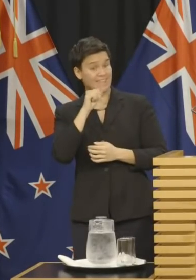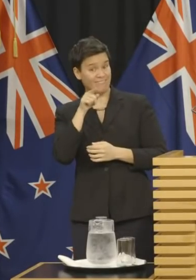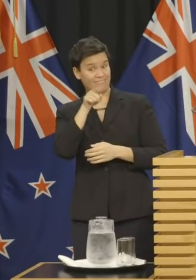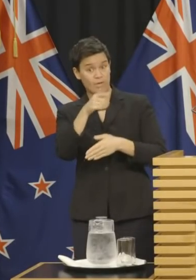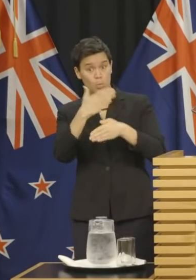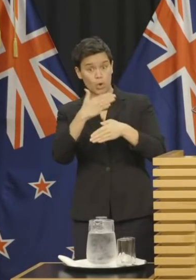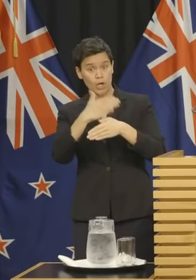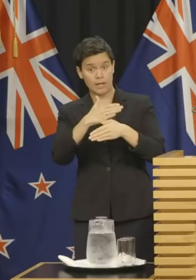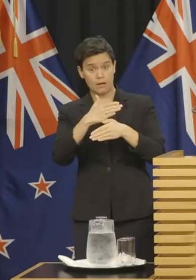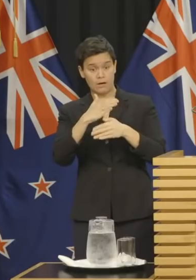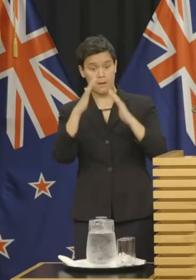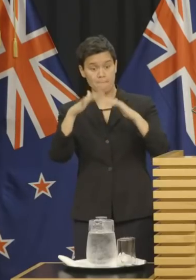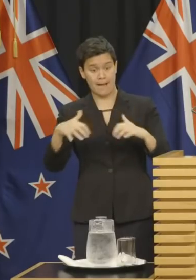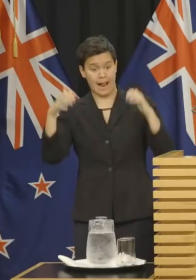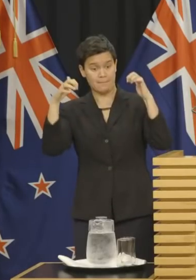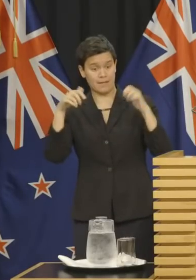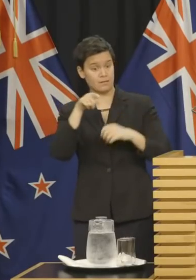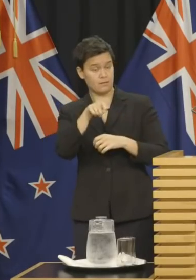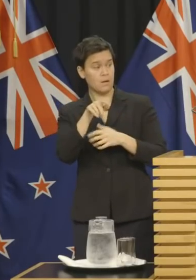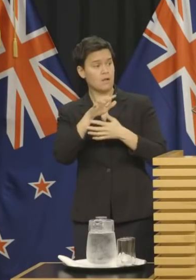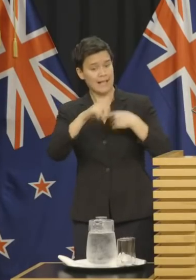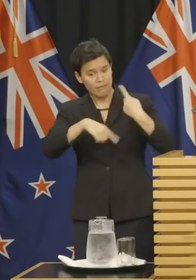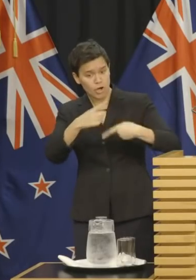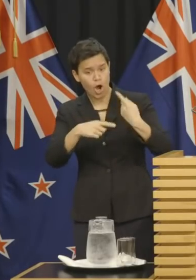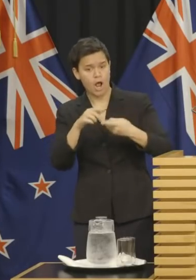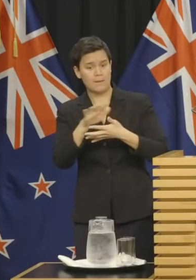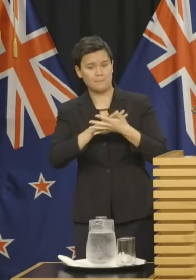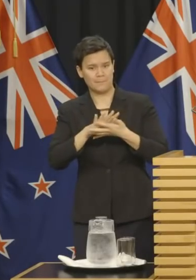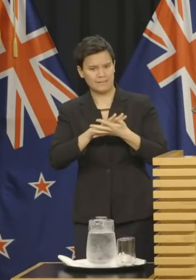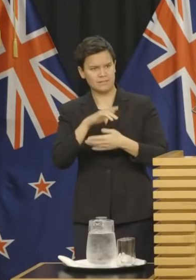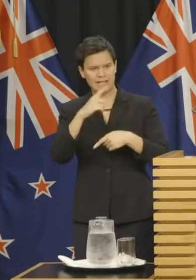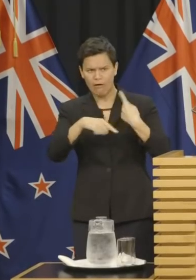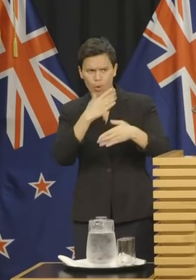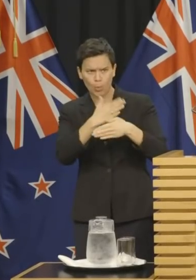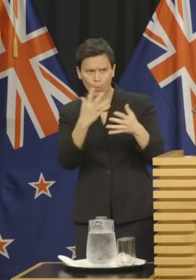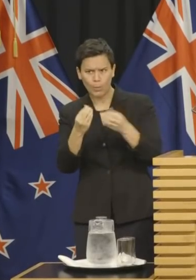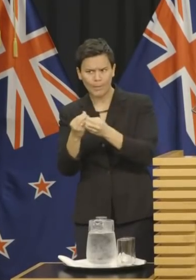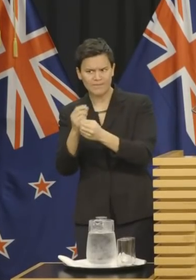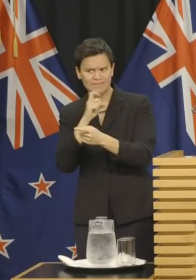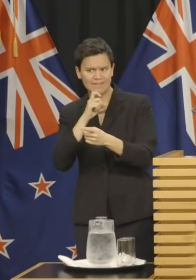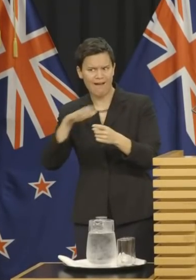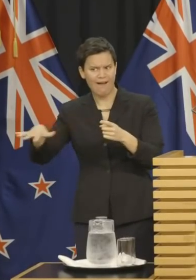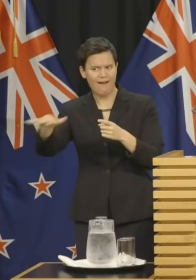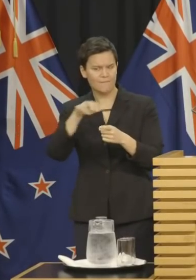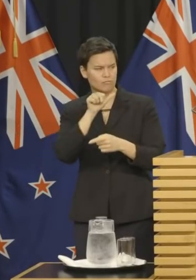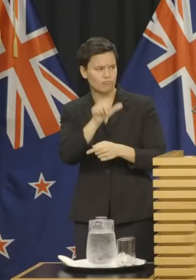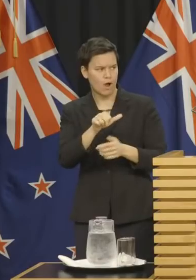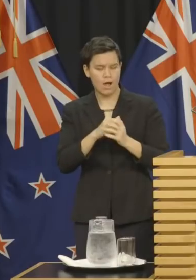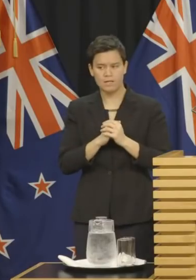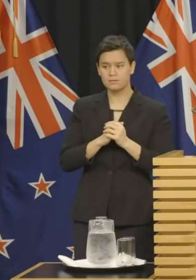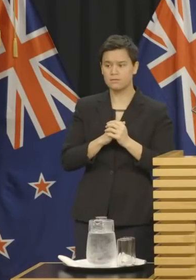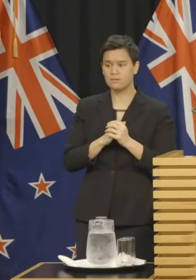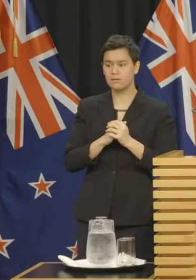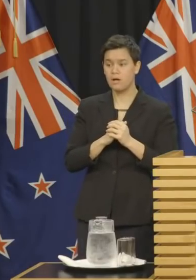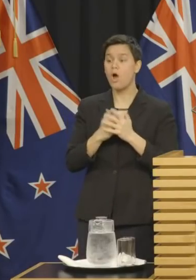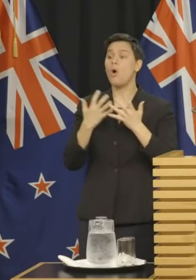He's made the decision that he will not be standing again. My view is he's reached the threshold for not being a